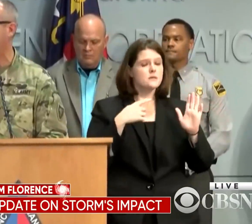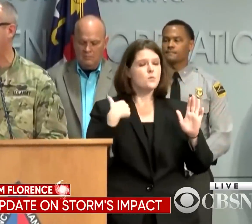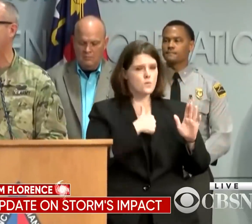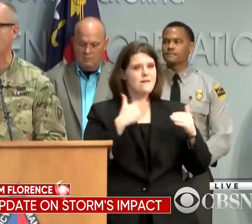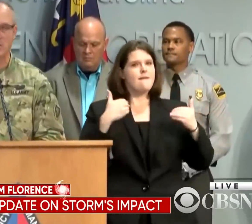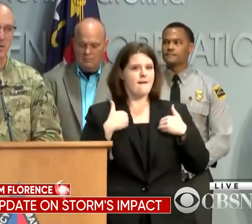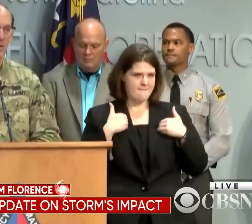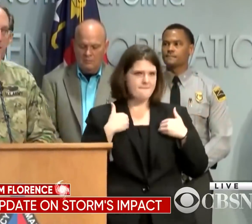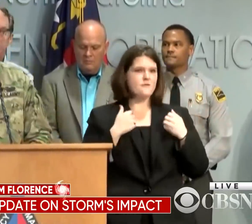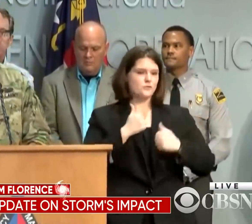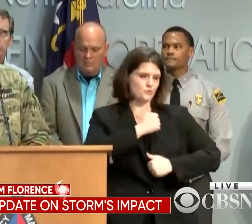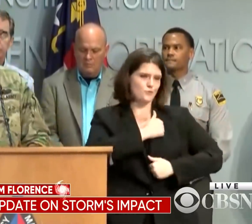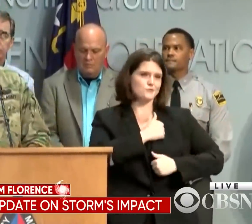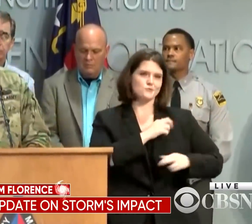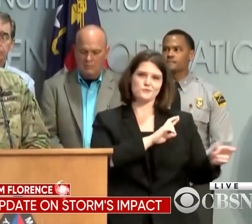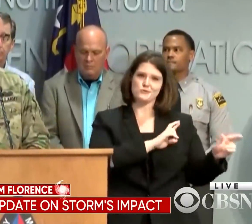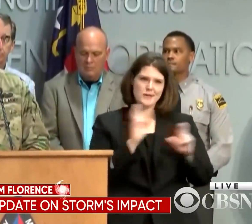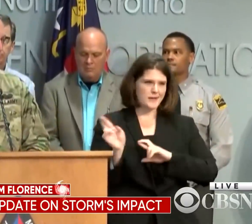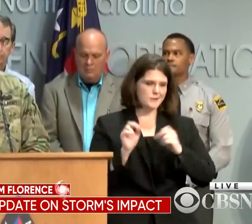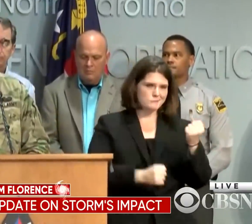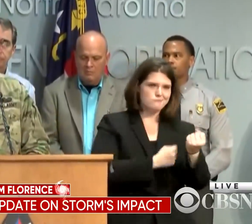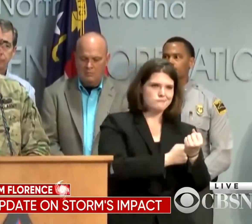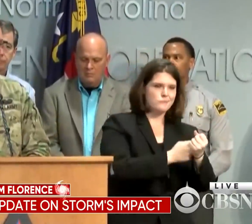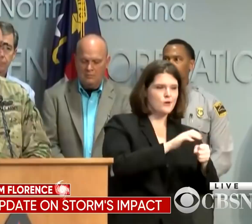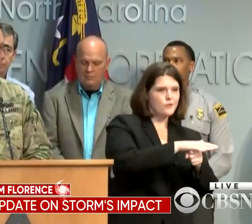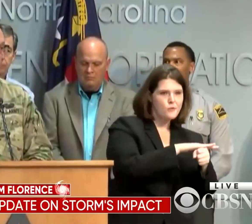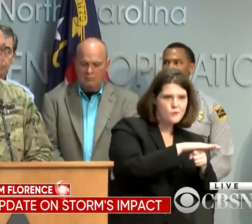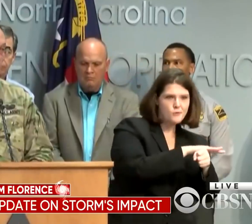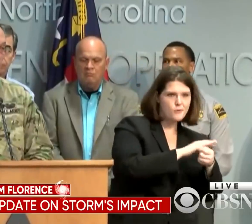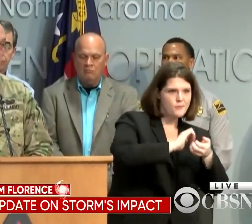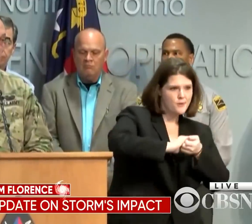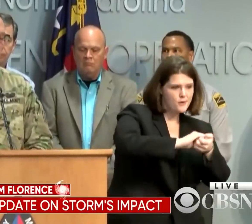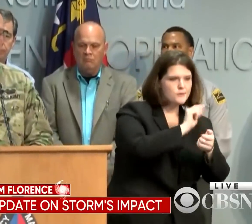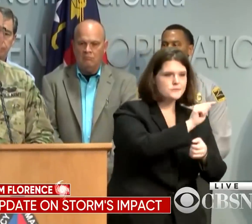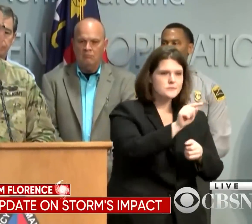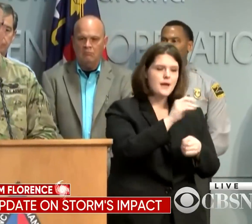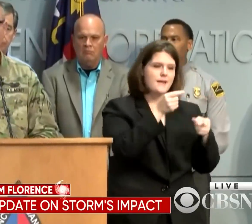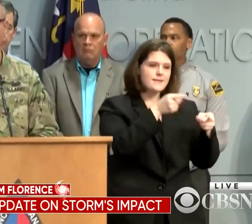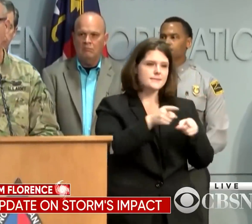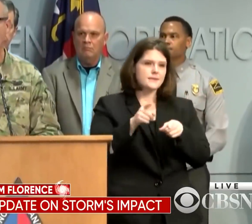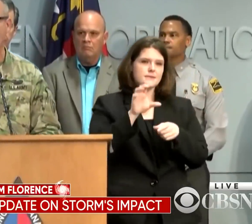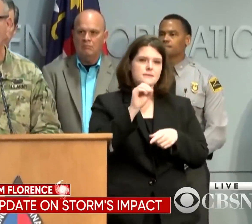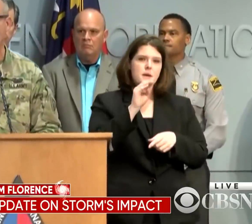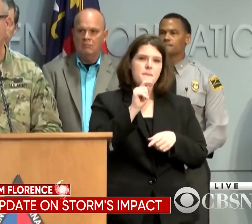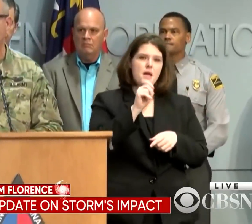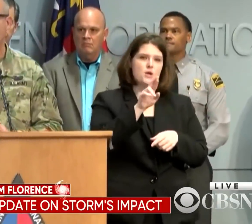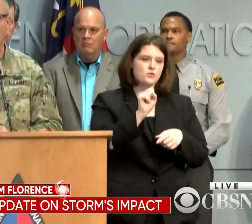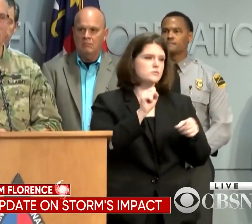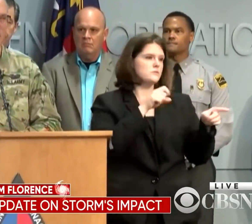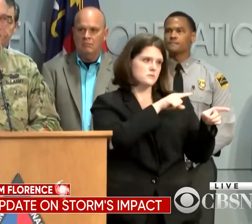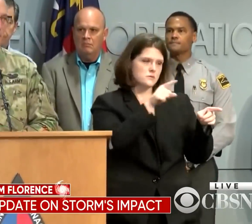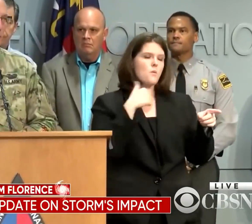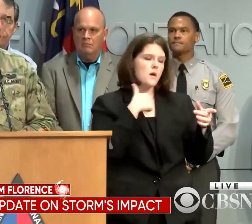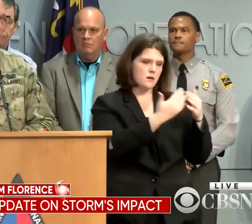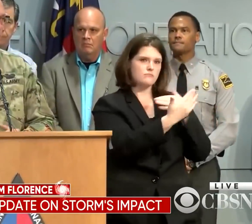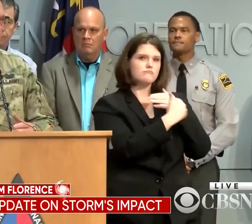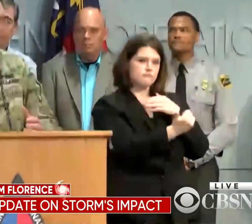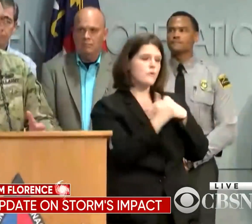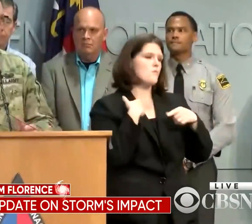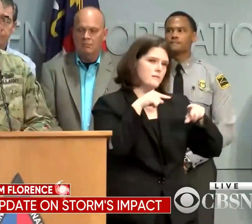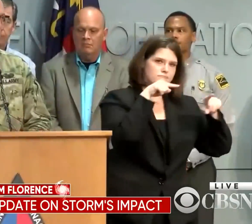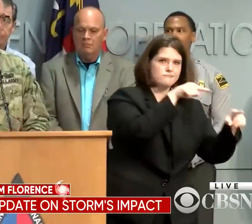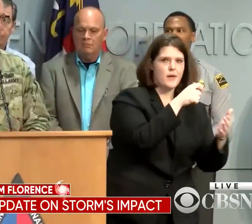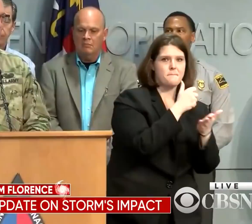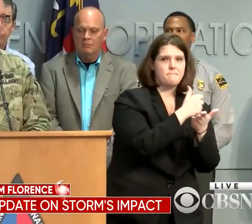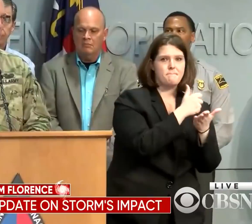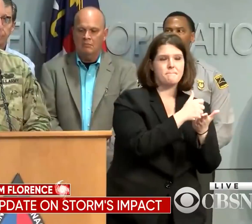ready to reinforce our local partners and our incident commanders that they'll surely be calling on them in the future. But it's also important to note